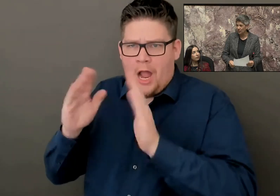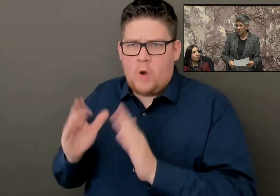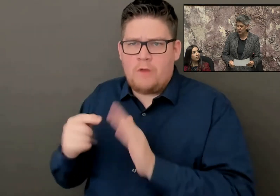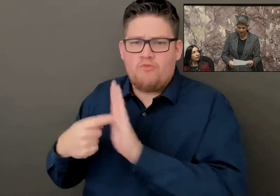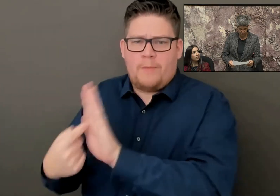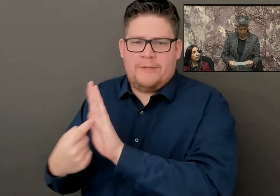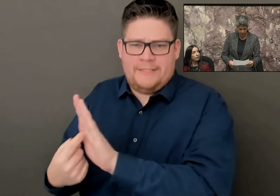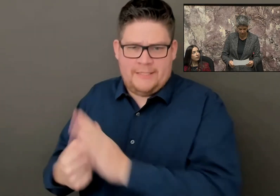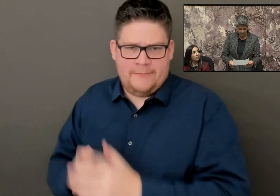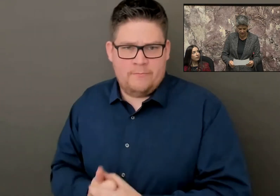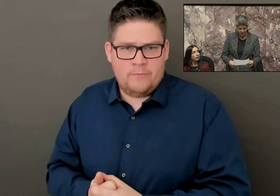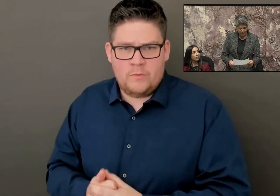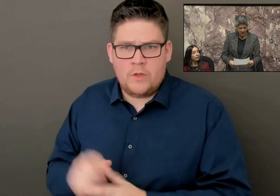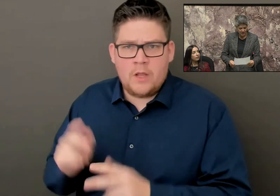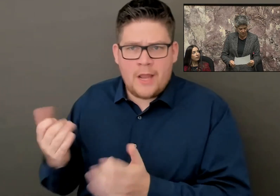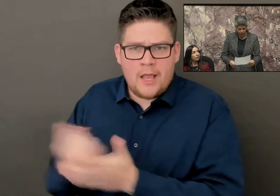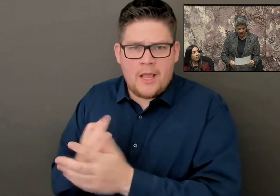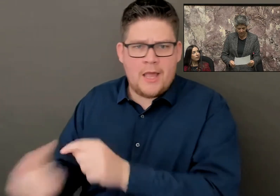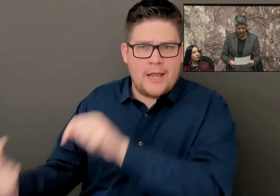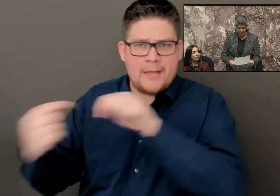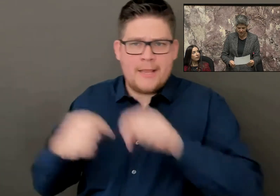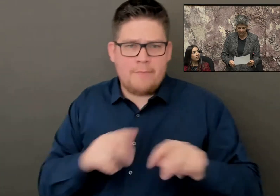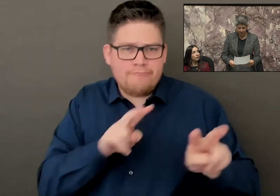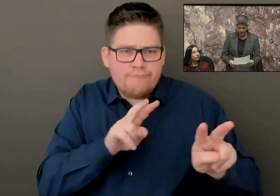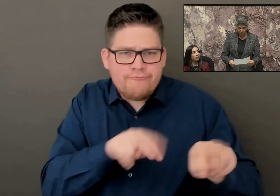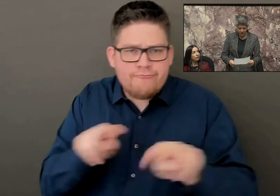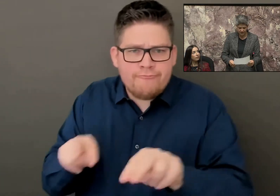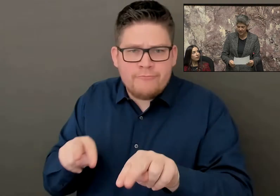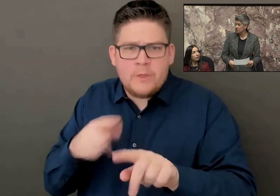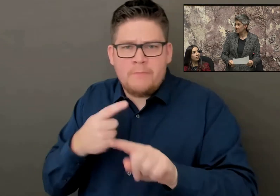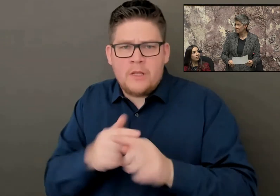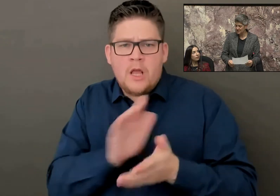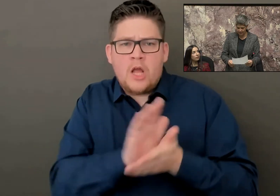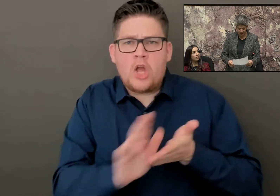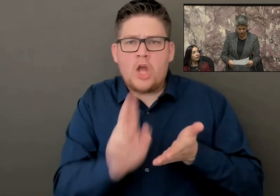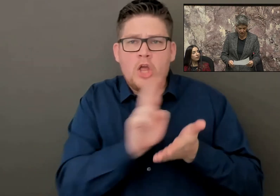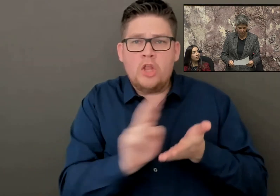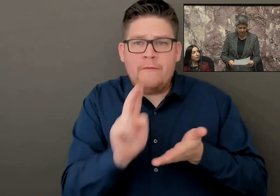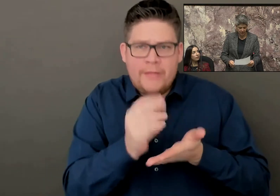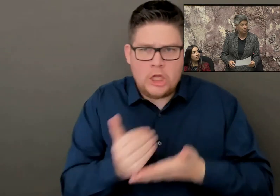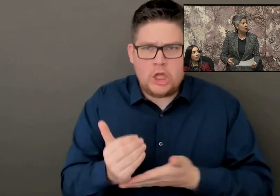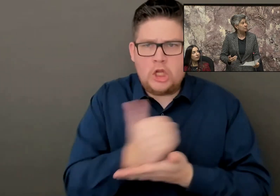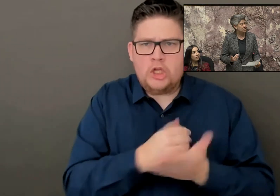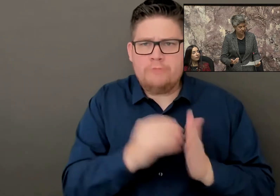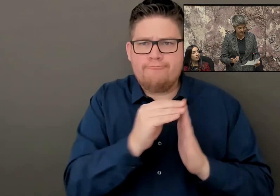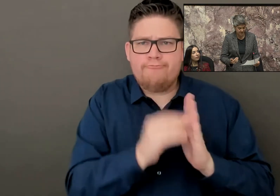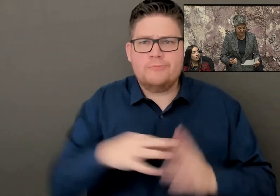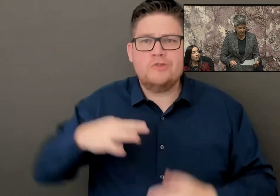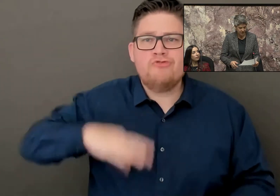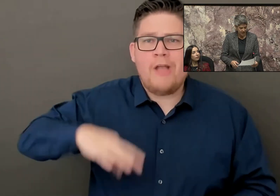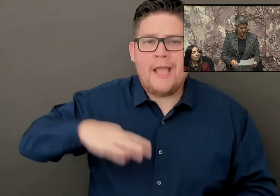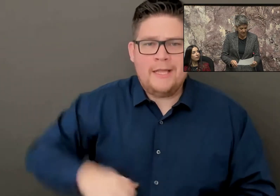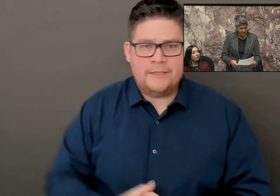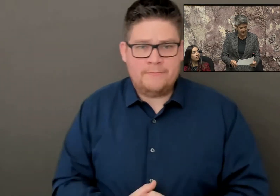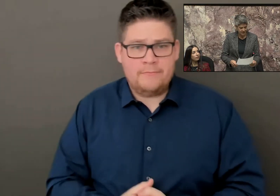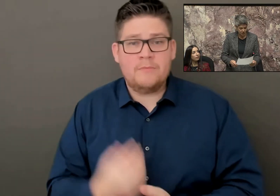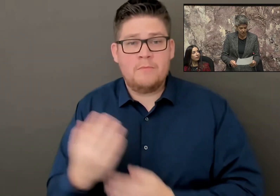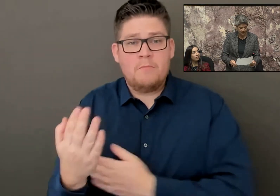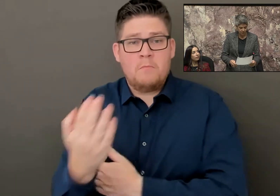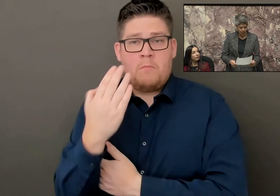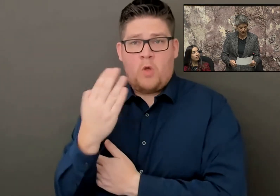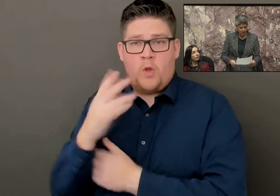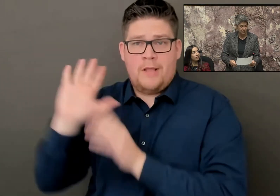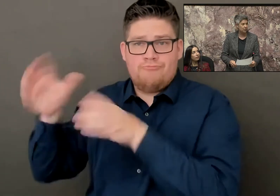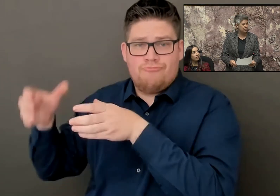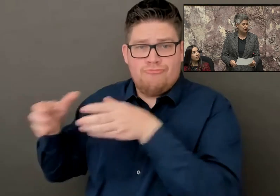already graduated from university. This morning they met with several members of the Legislative Assembly to learn about our parliamentary system and discuss issues